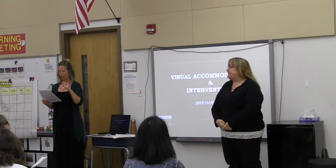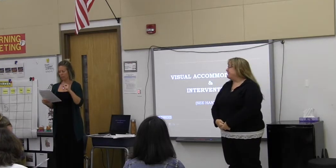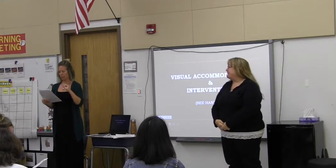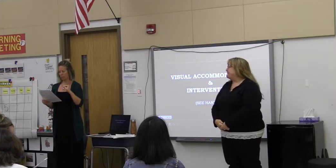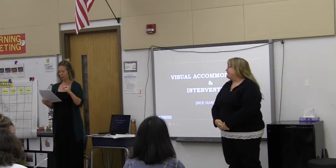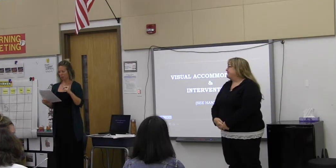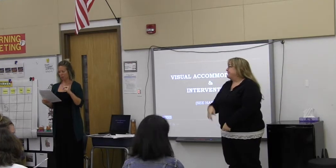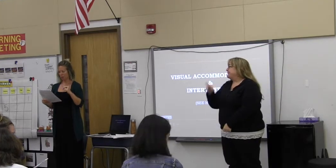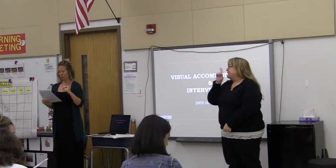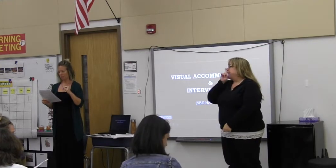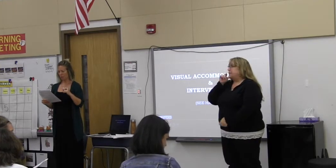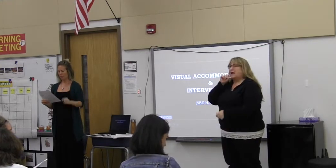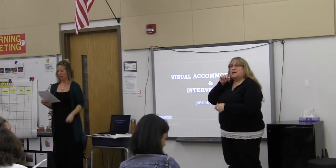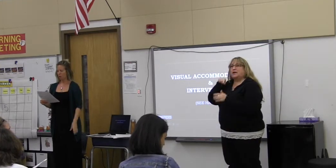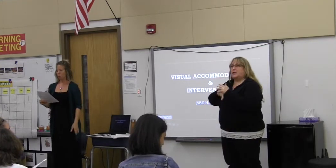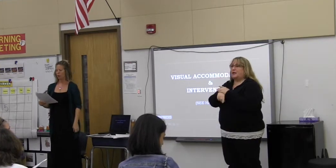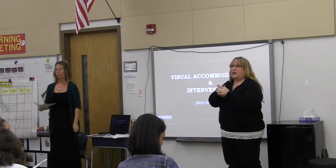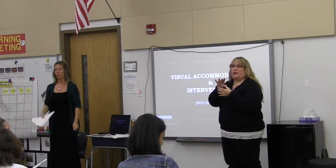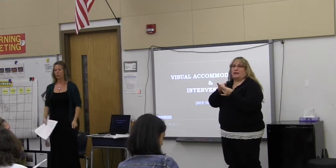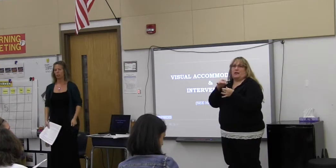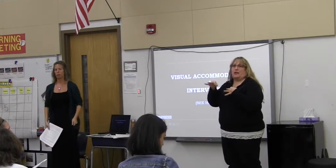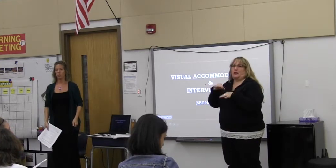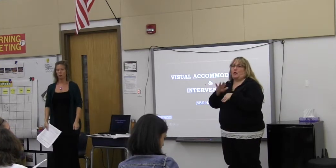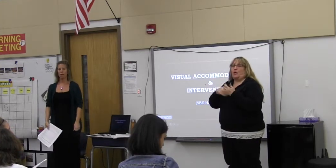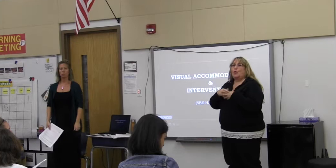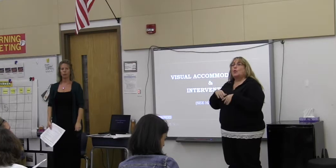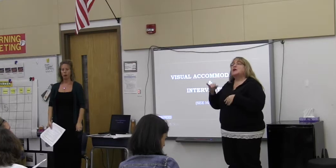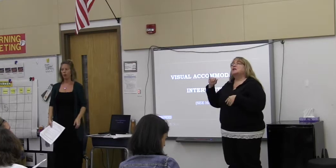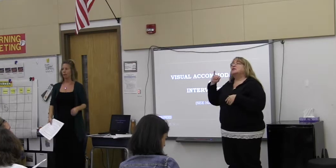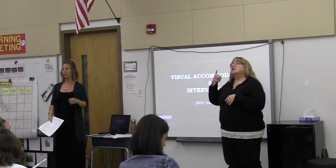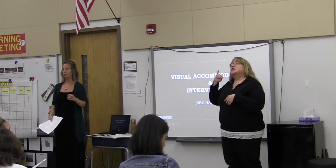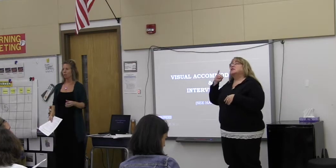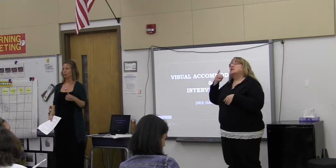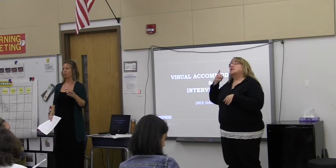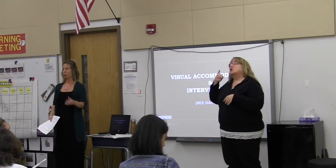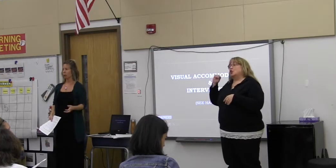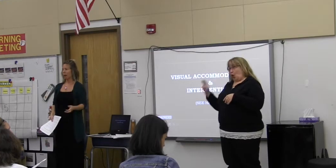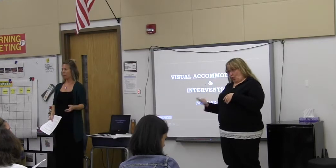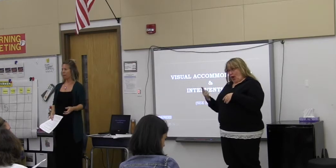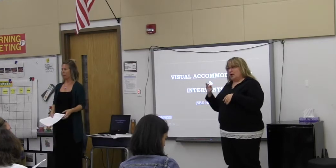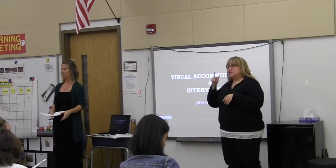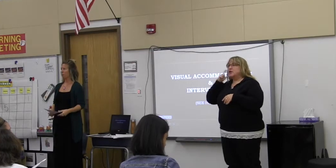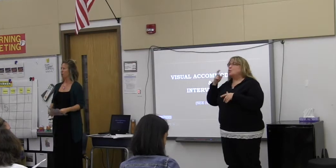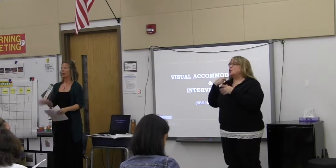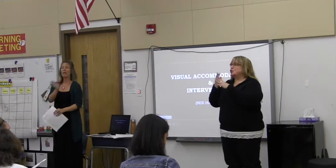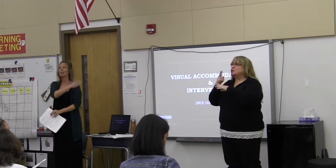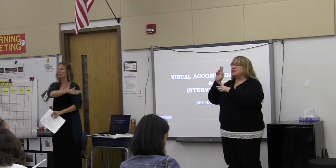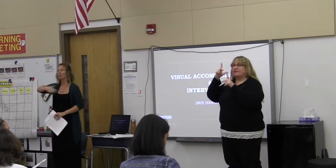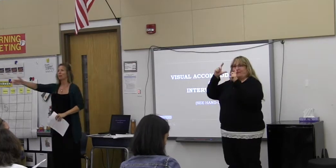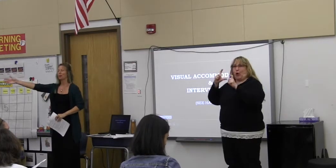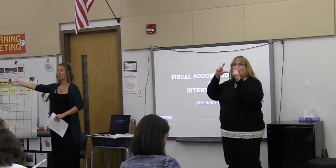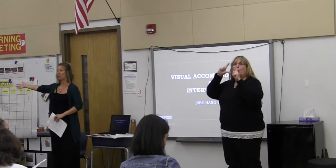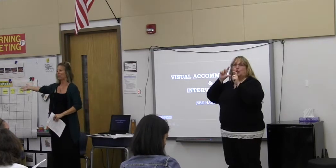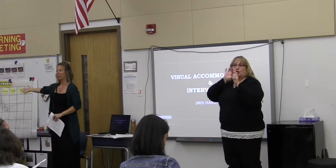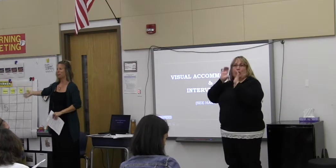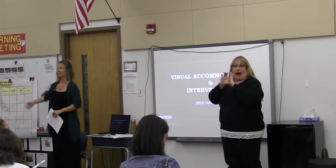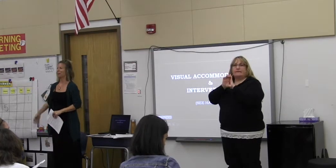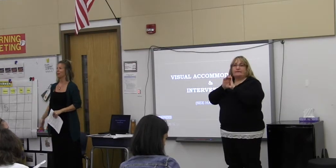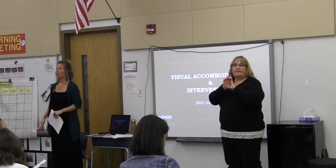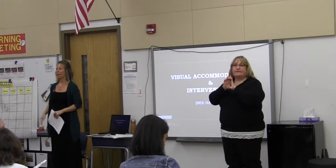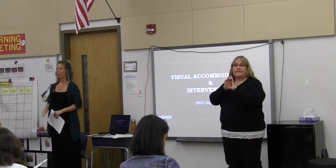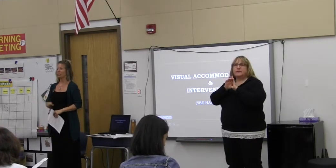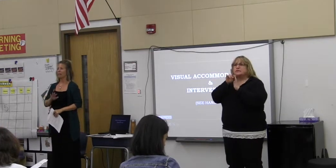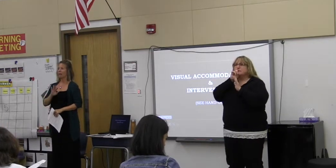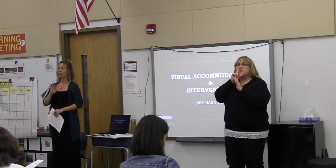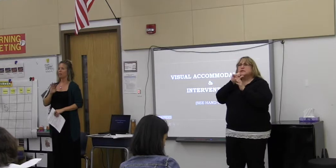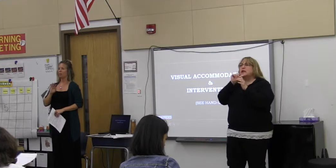I'm not going to go into all of these. With Jaden and with Johan, we are using photographs with them. We're not using photos for everything within